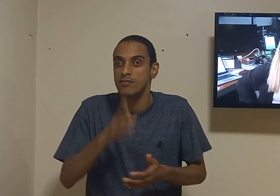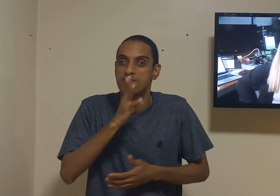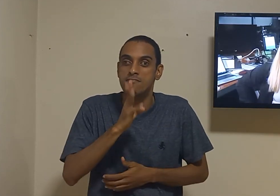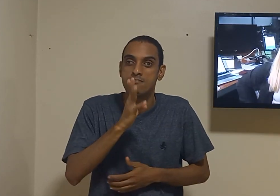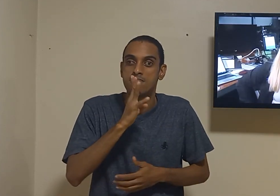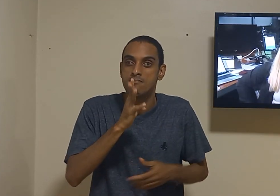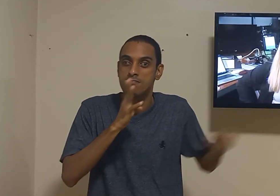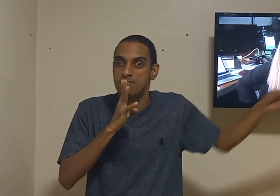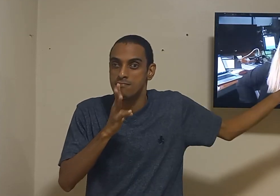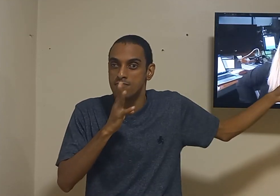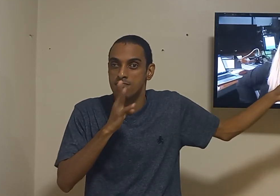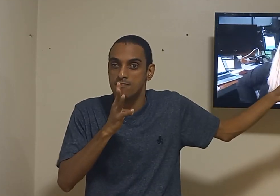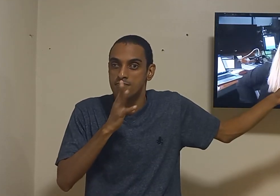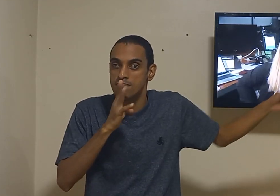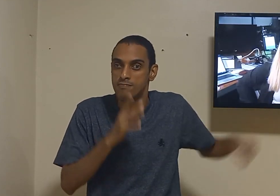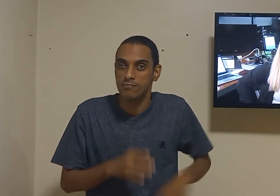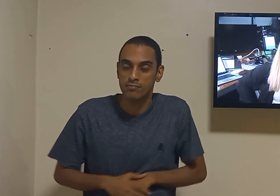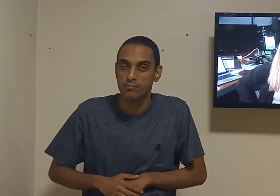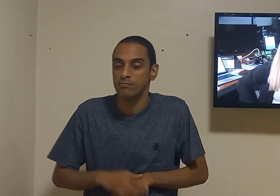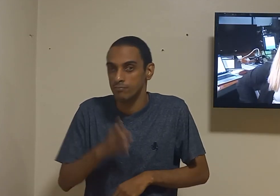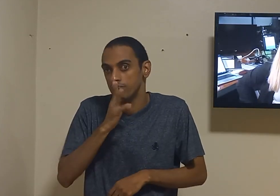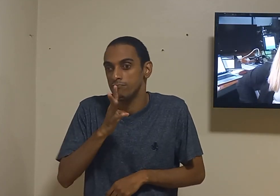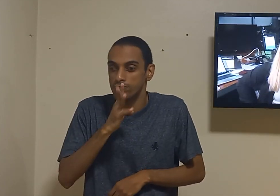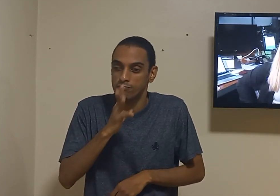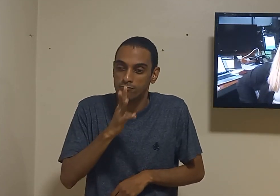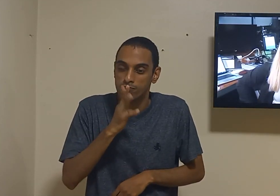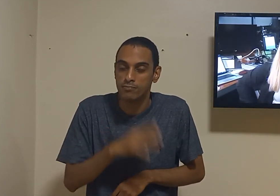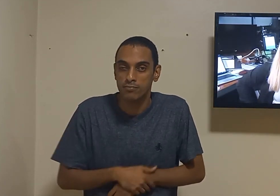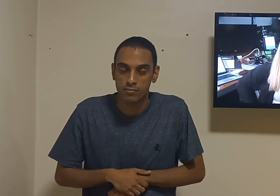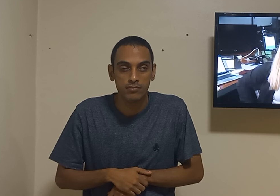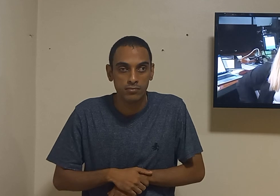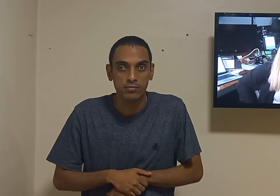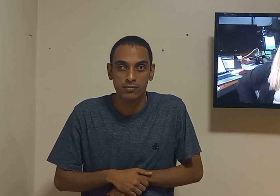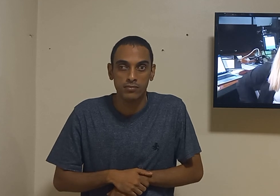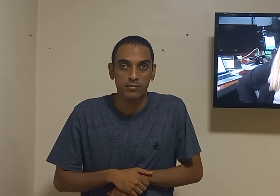post daily updates about the mission on the Artemis blog at